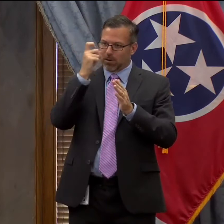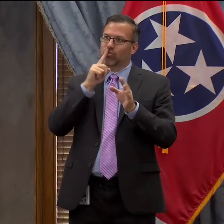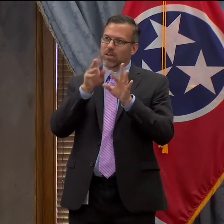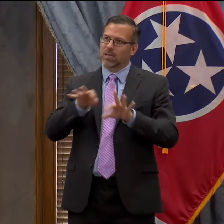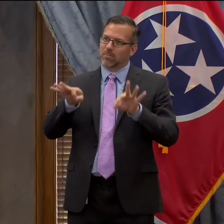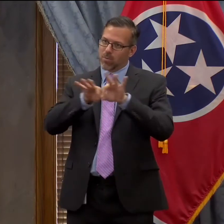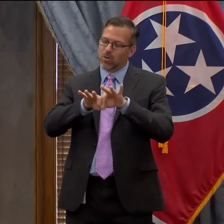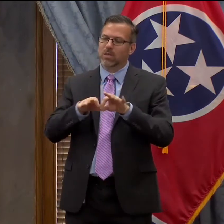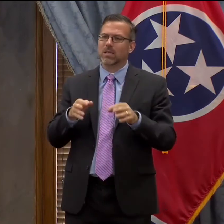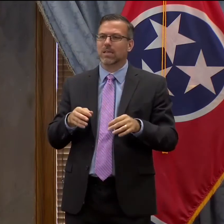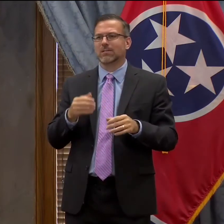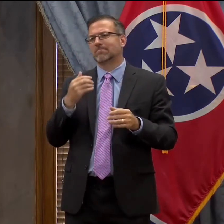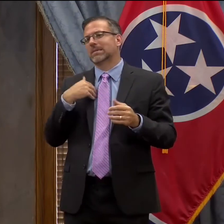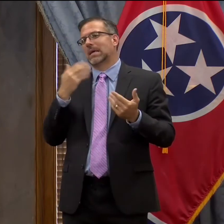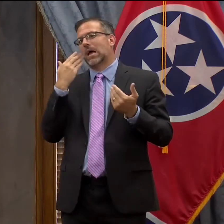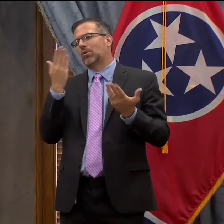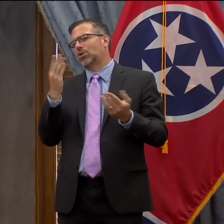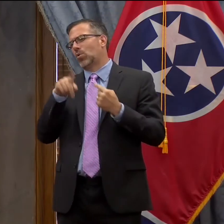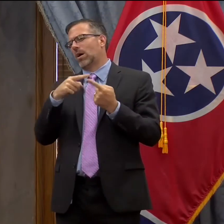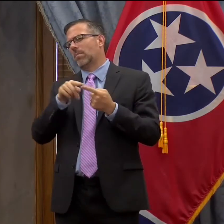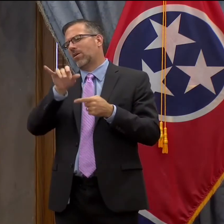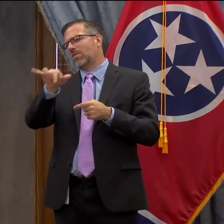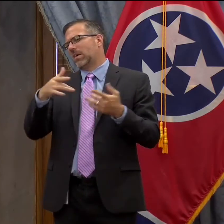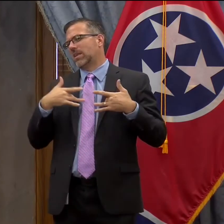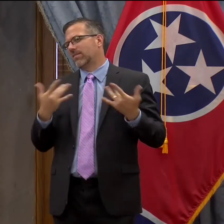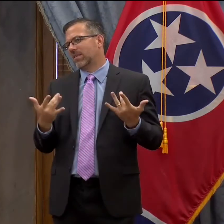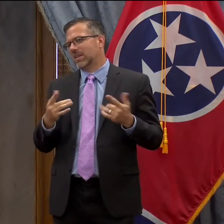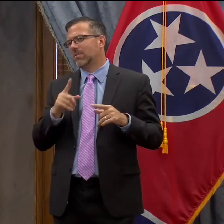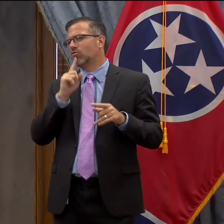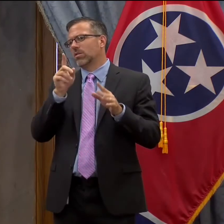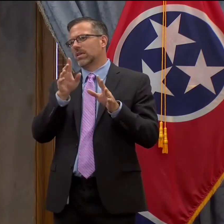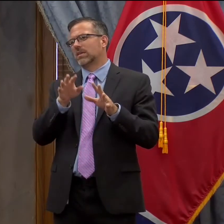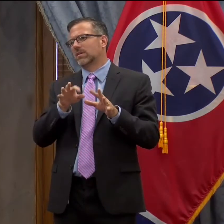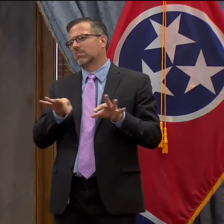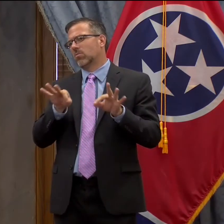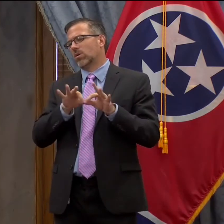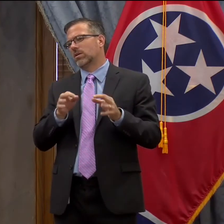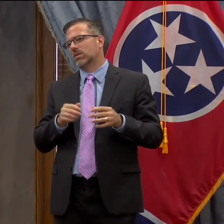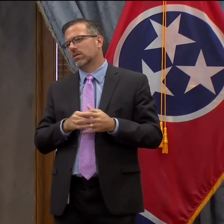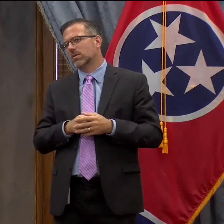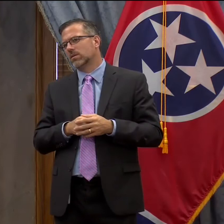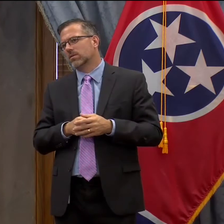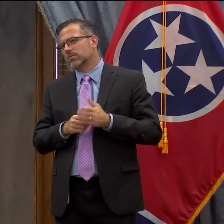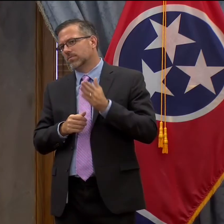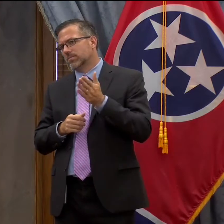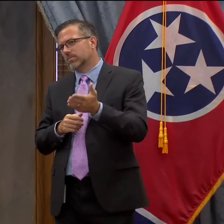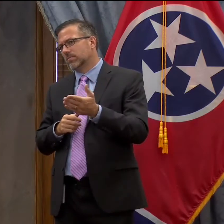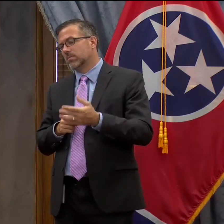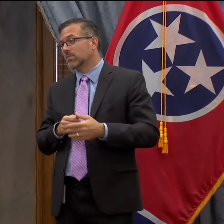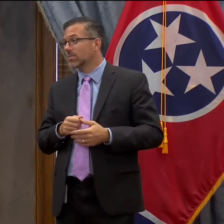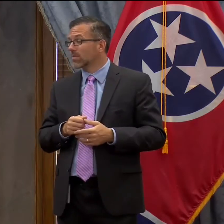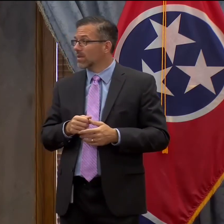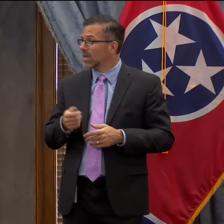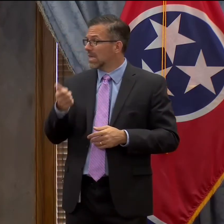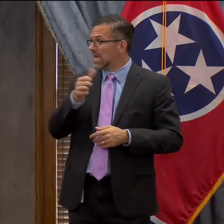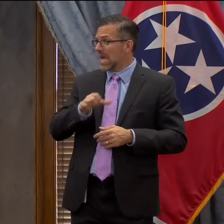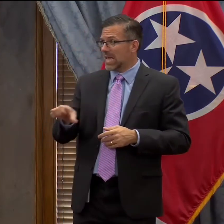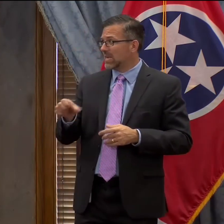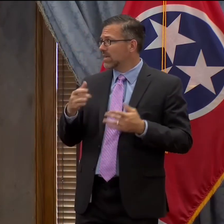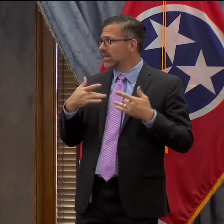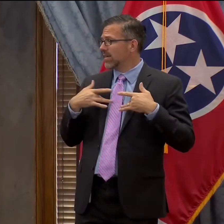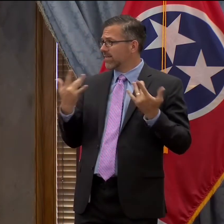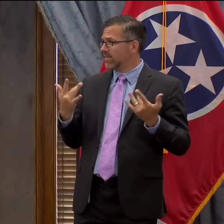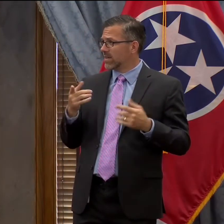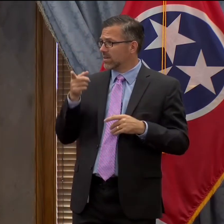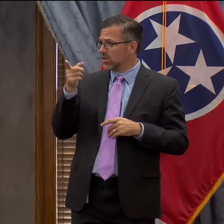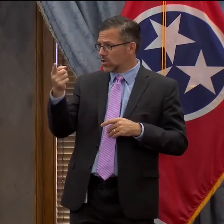That being said, I don't know about the particular event you talked about, but sure. It's important we May I ask, hypothetically, is there any event that you think